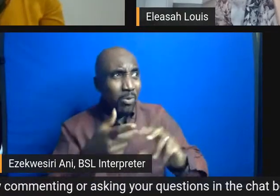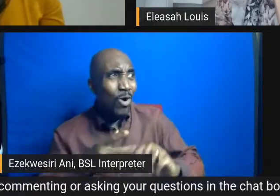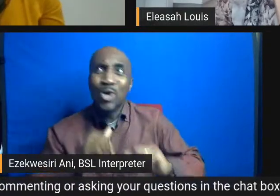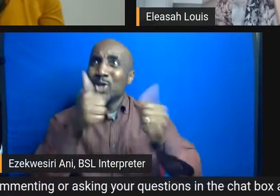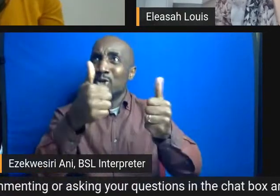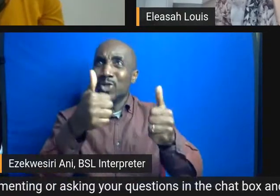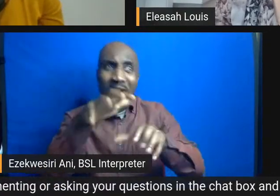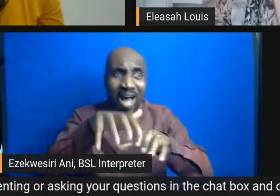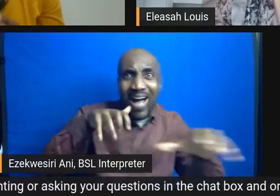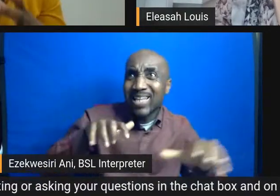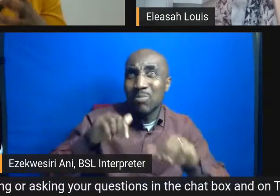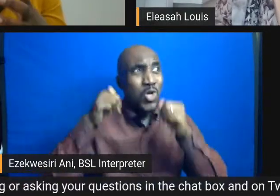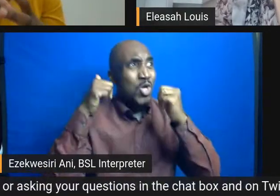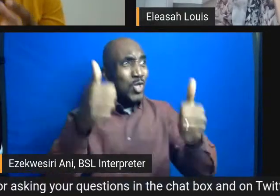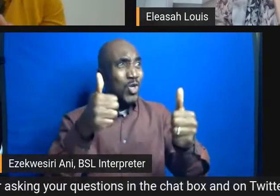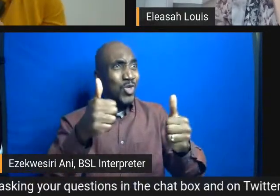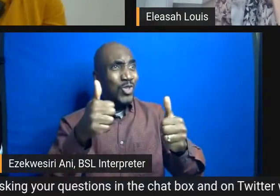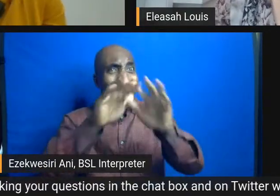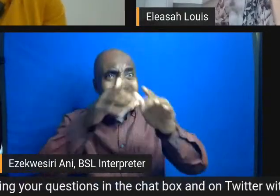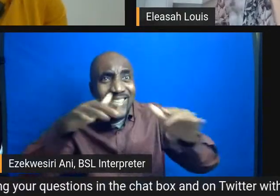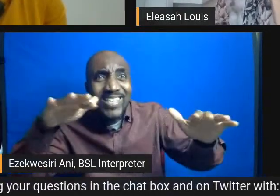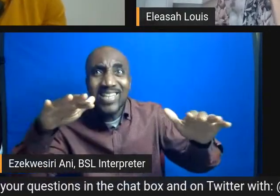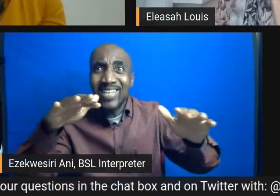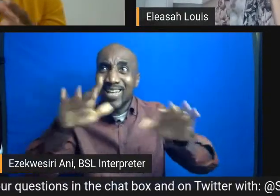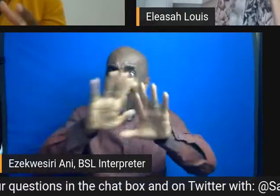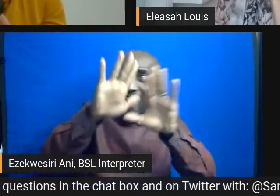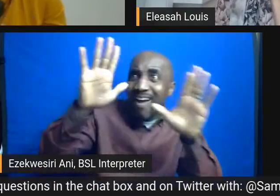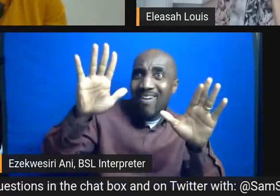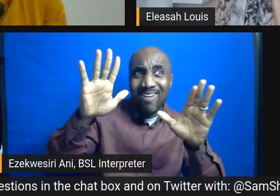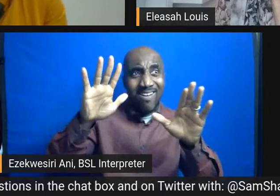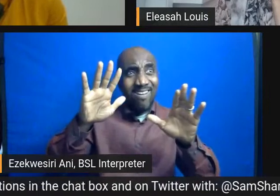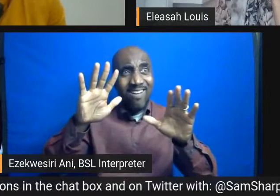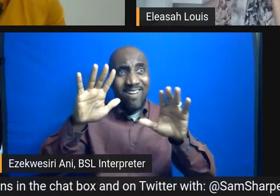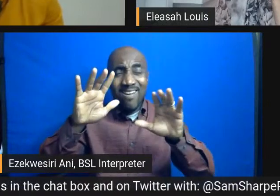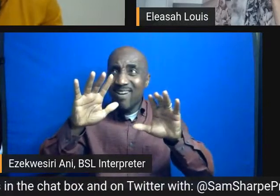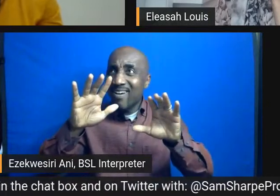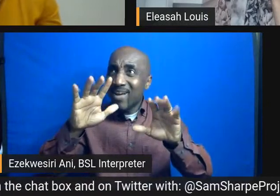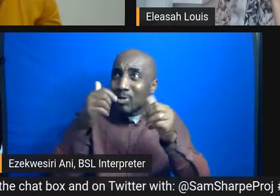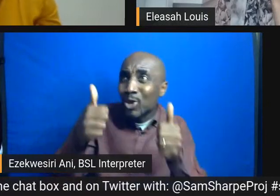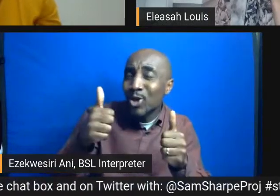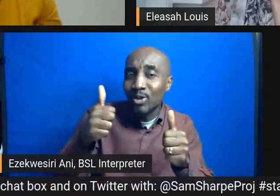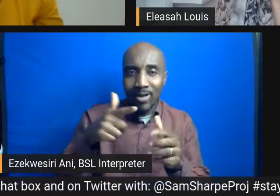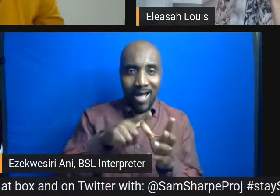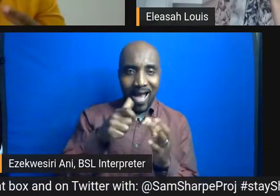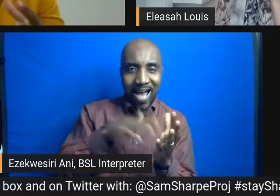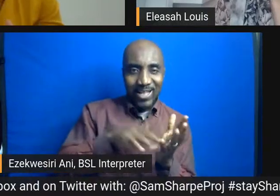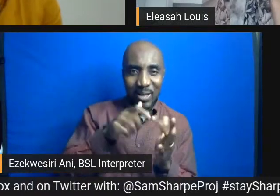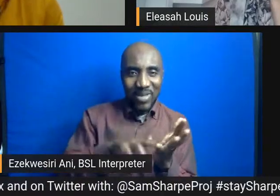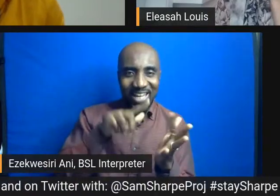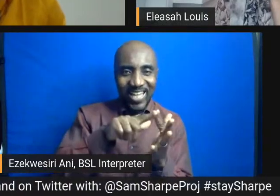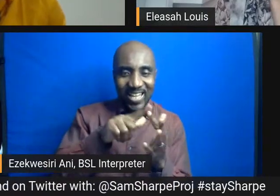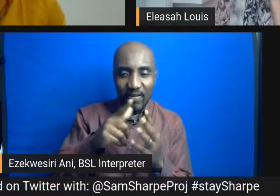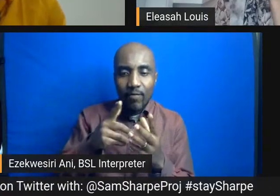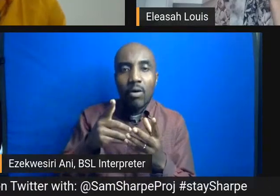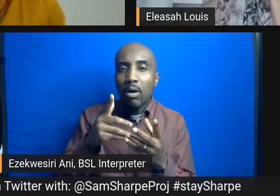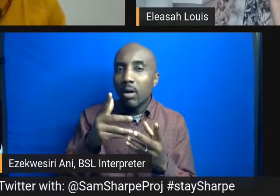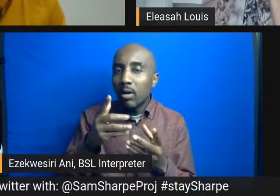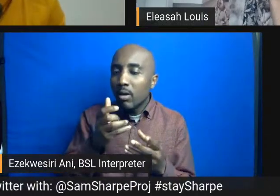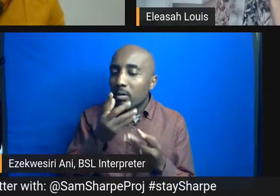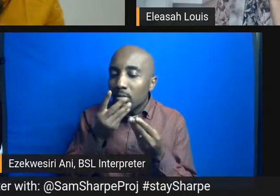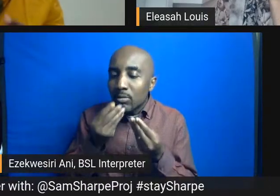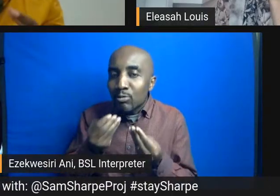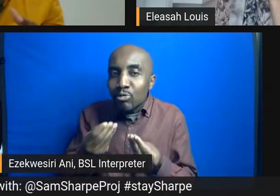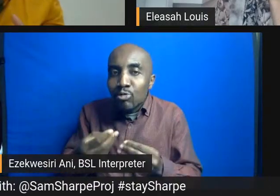And then he told Adam and Eve, he put them in the garden to tend the garden.